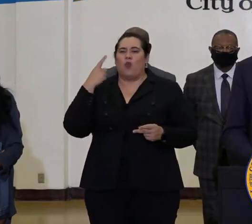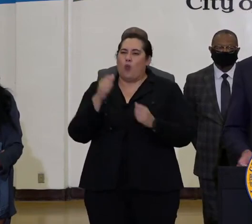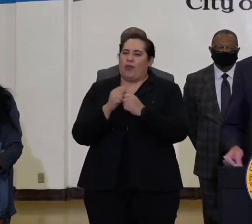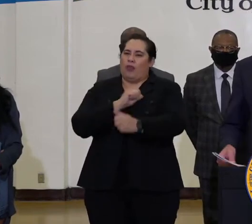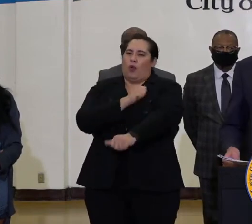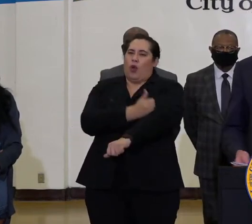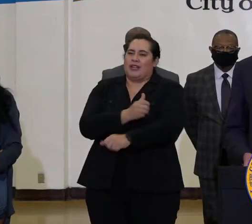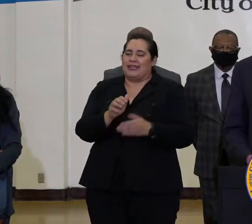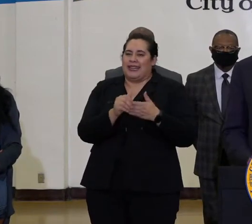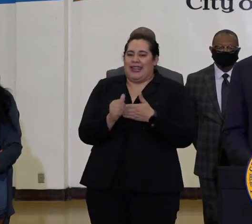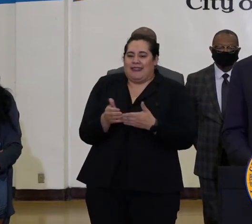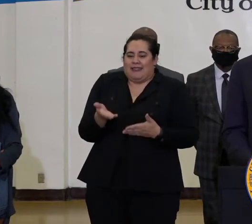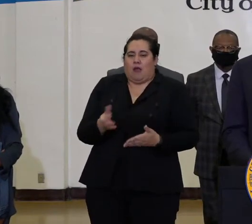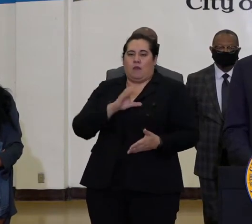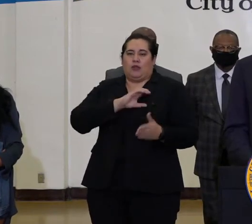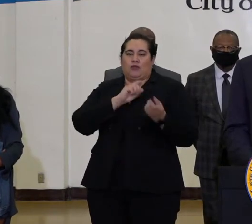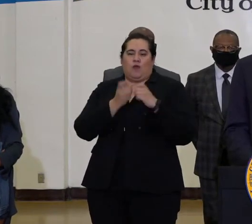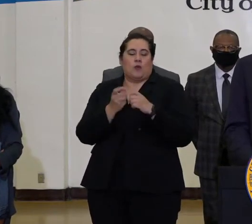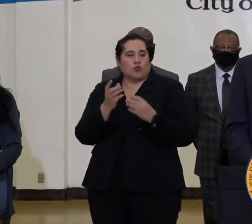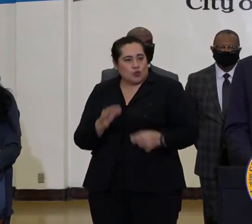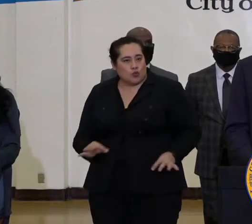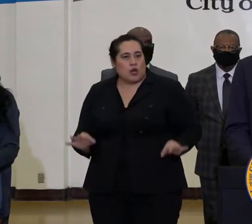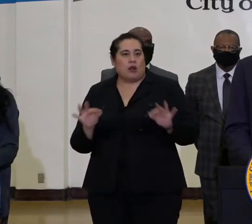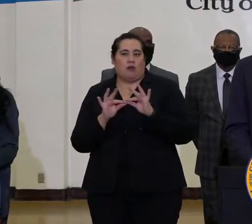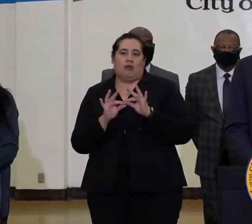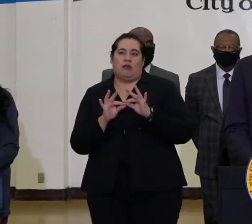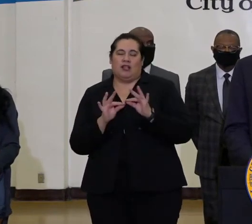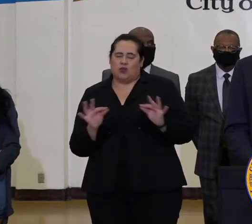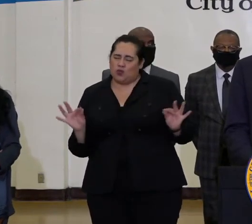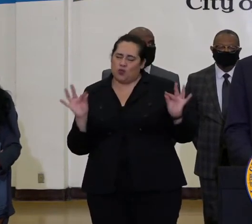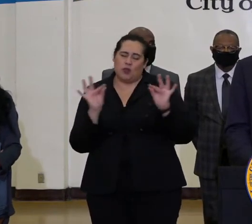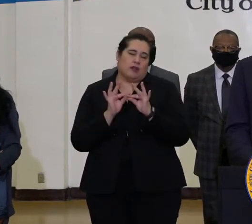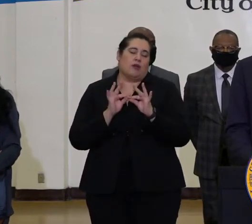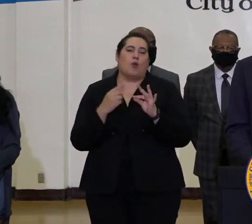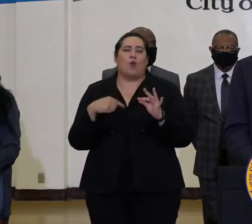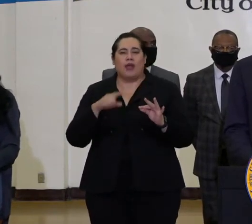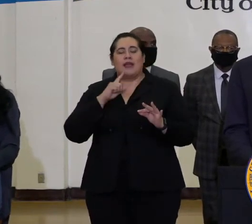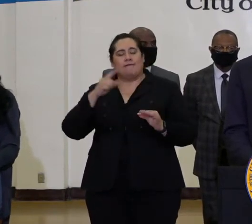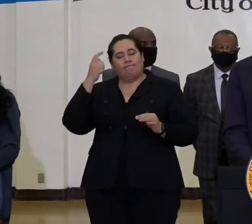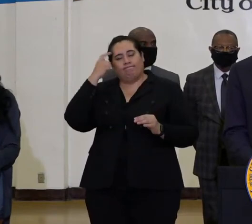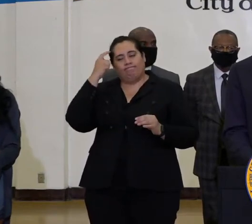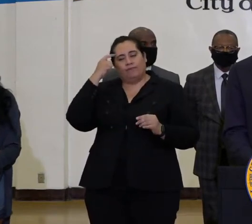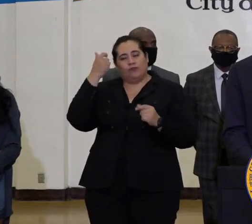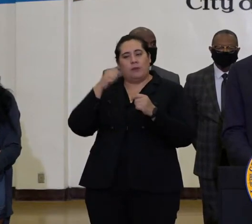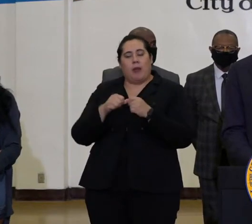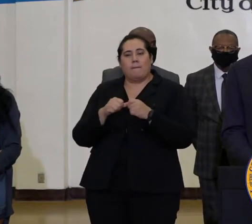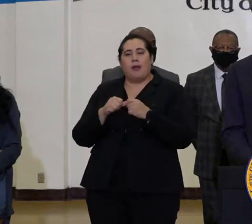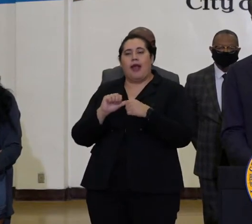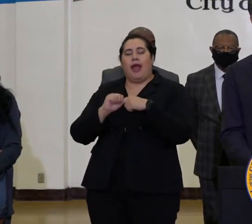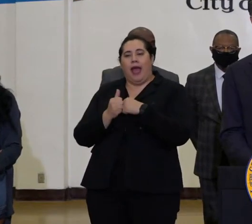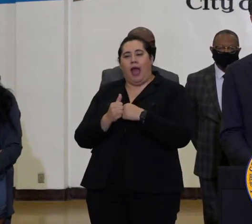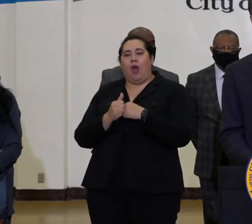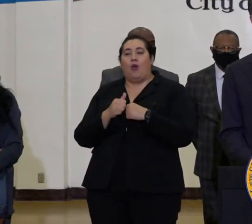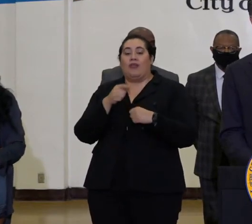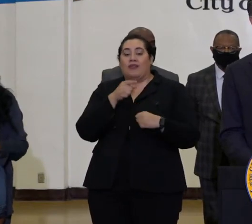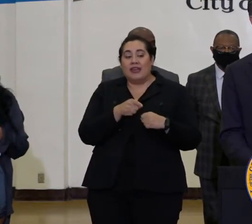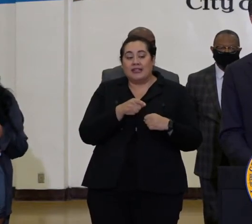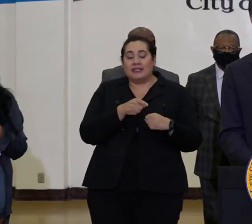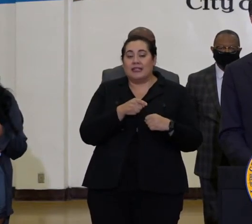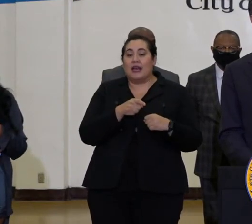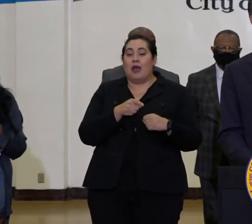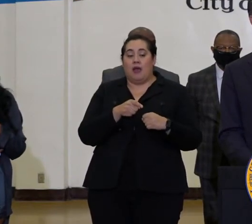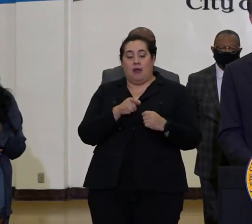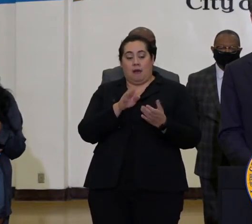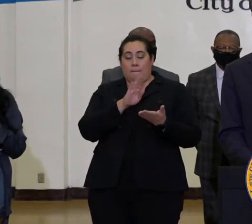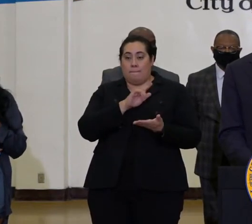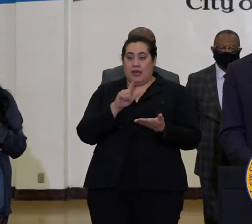lead on that reform. And it's critical, as I said, that we're mindful of the application of this